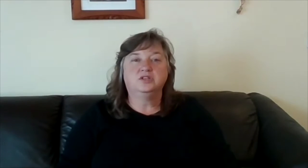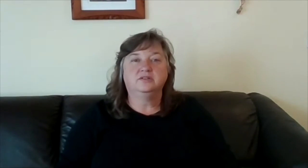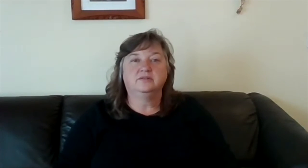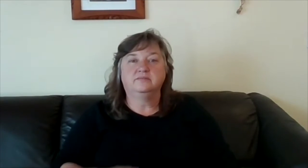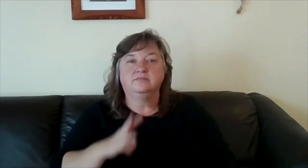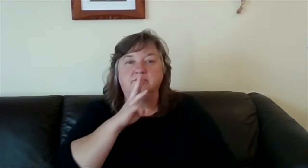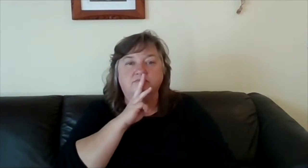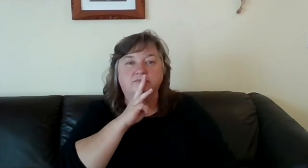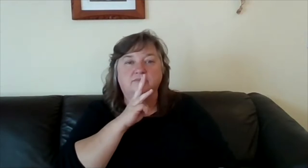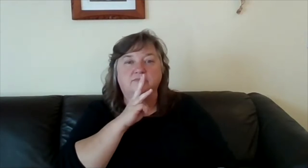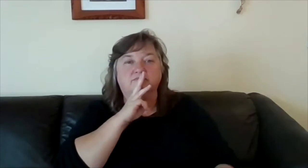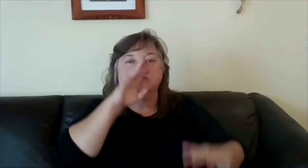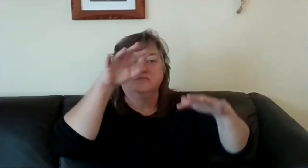Ocean.